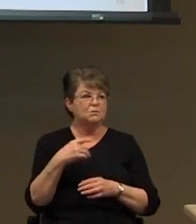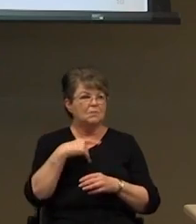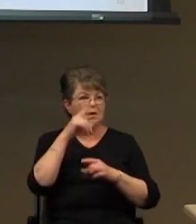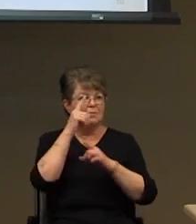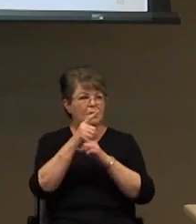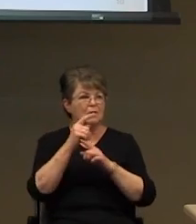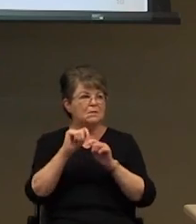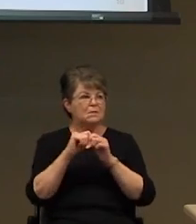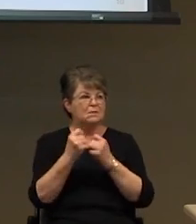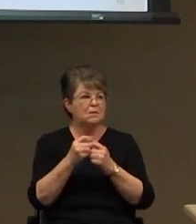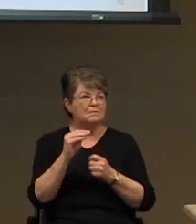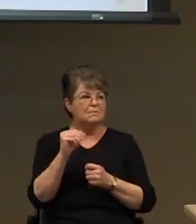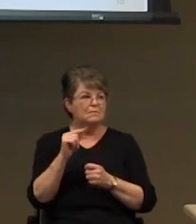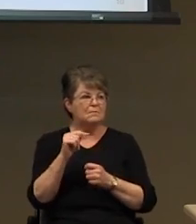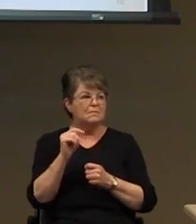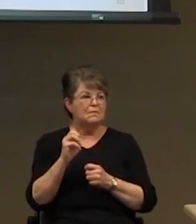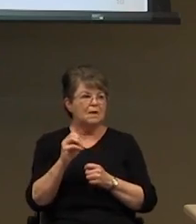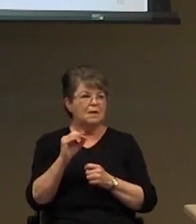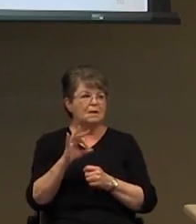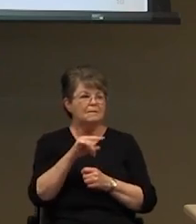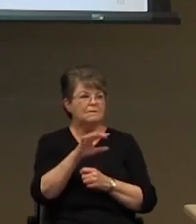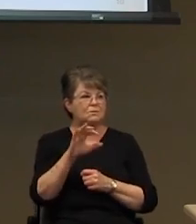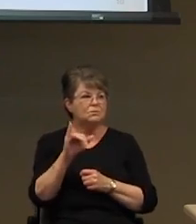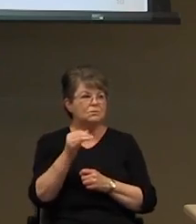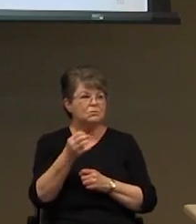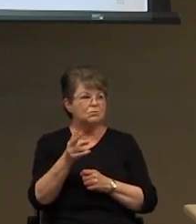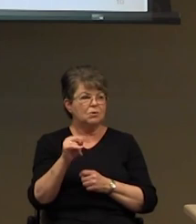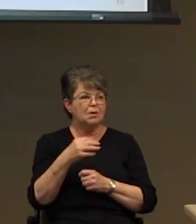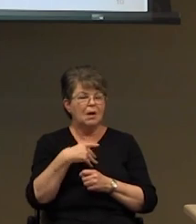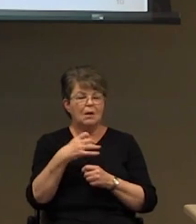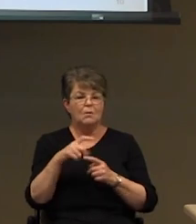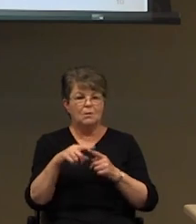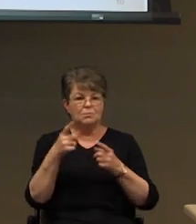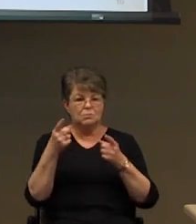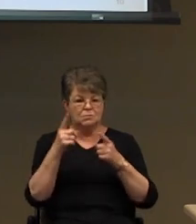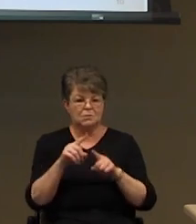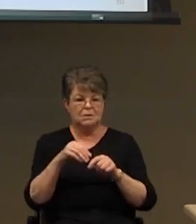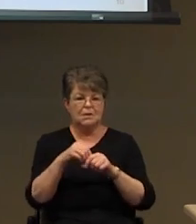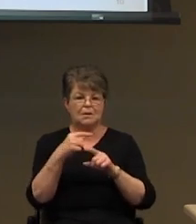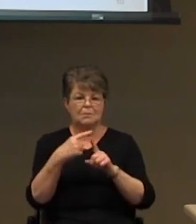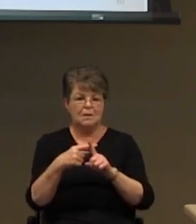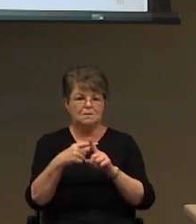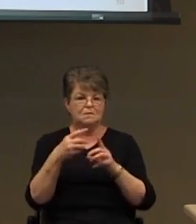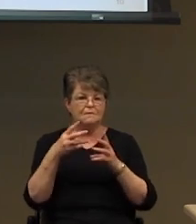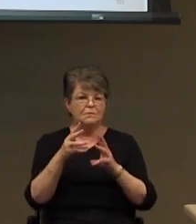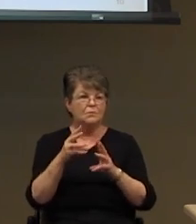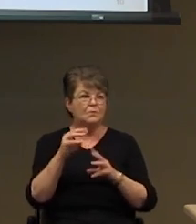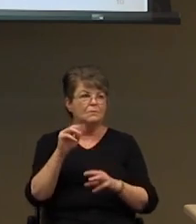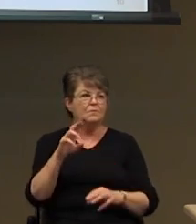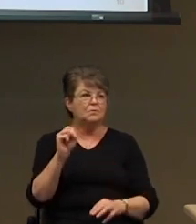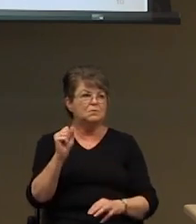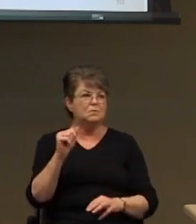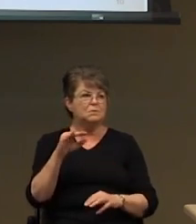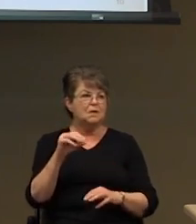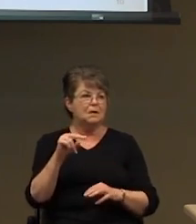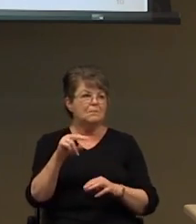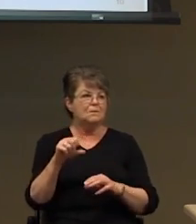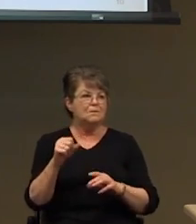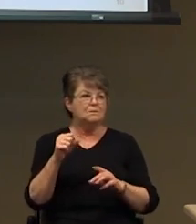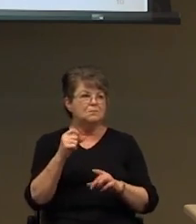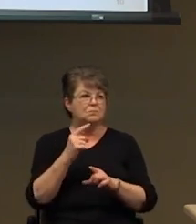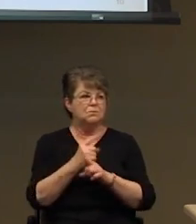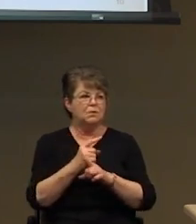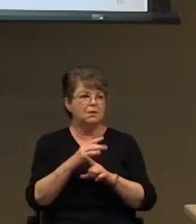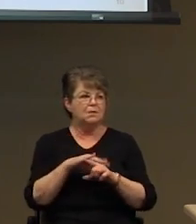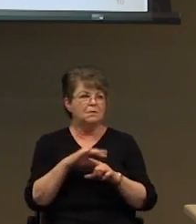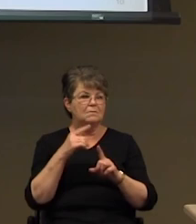and a teammate, John here. I want to concur in a positive way that Mr. Sandman is right on target regarding the